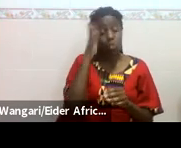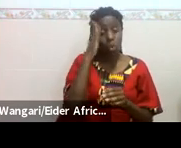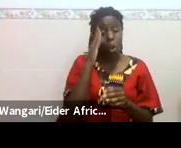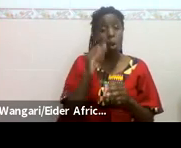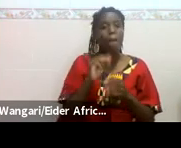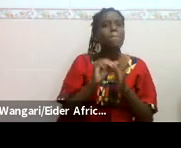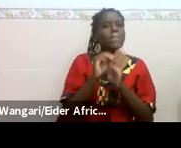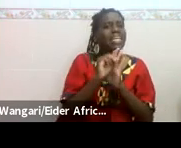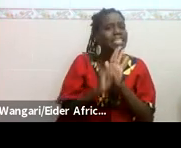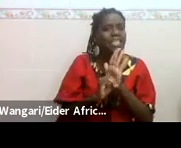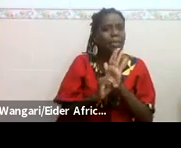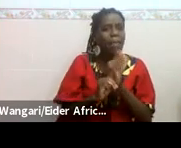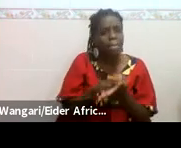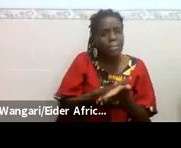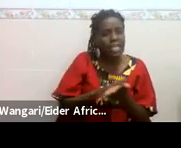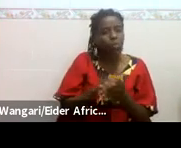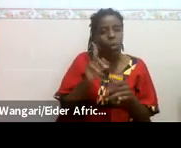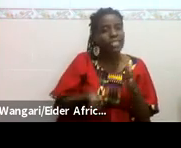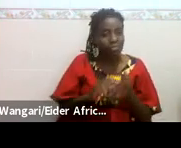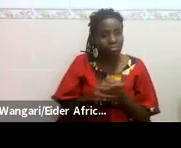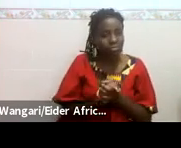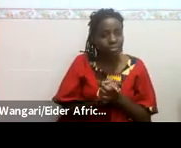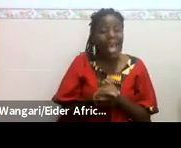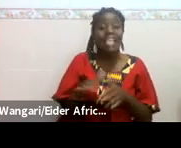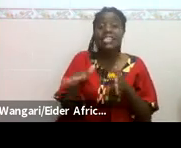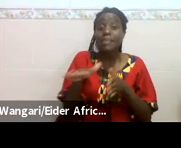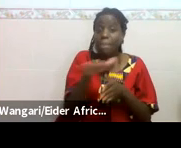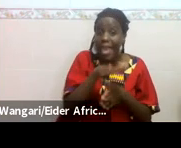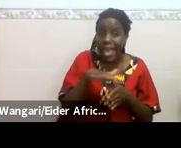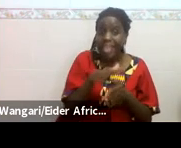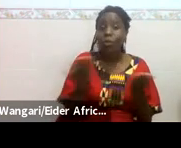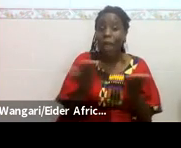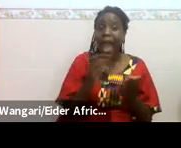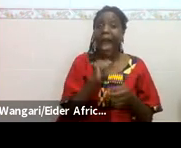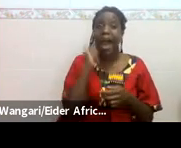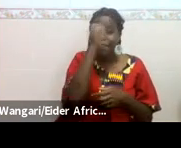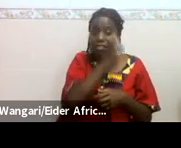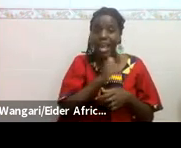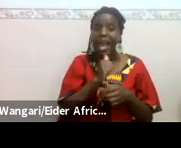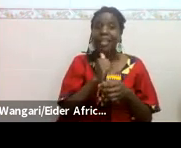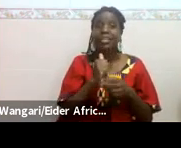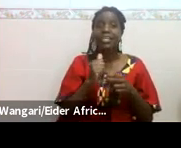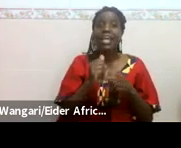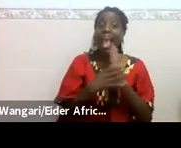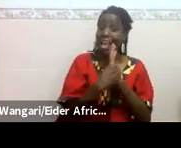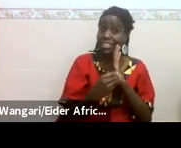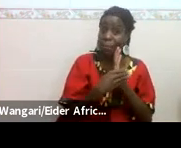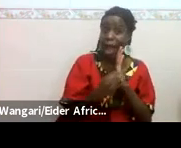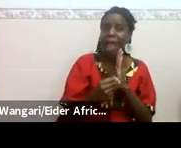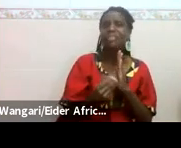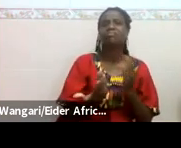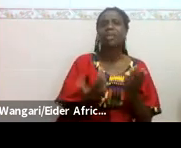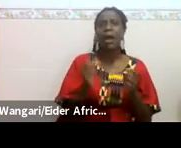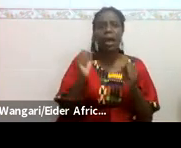this, creating a space where African scholars can make visible their voice by collaborating by